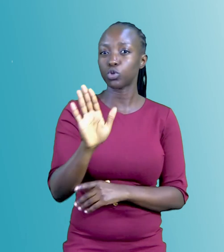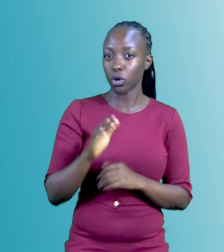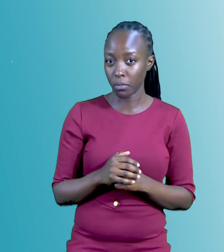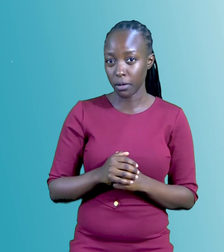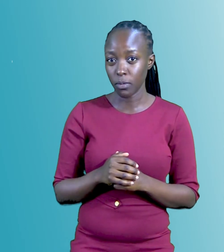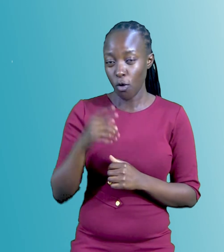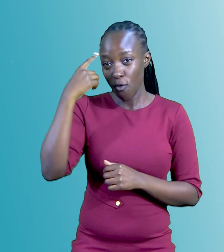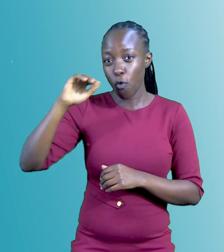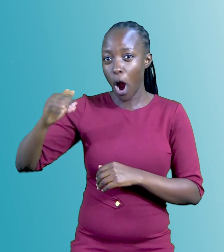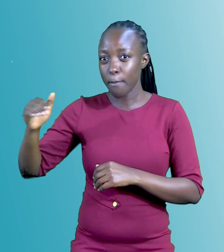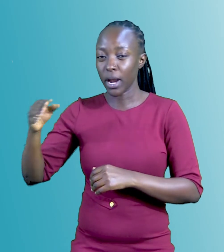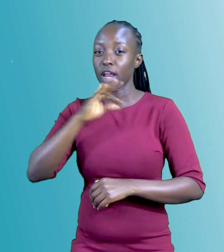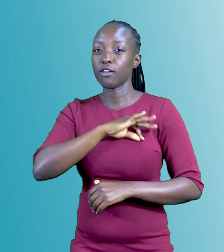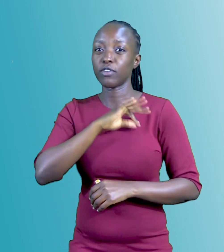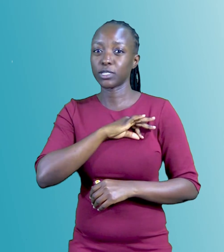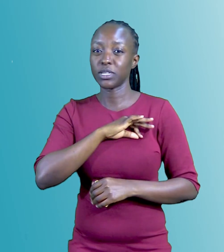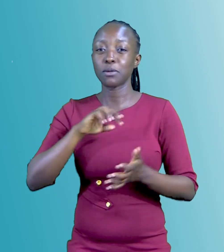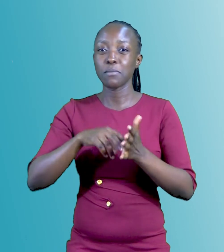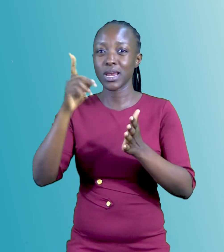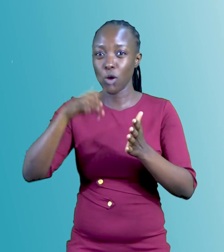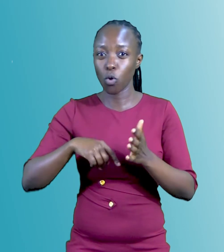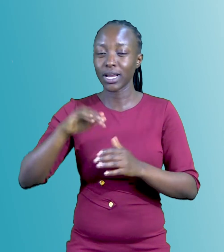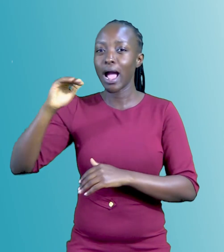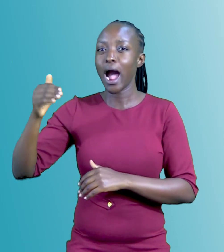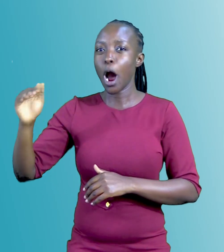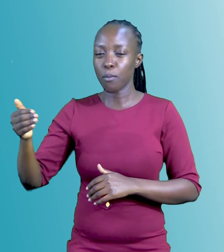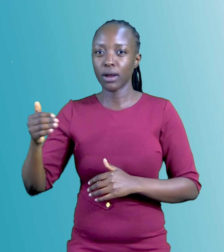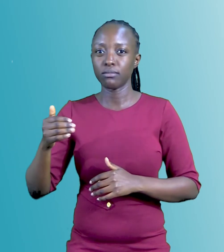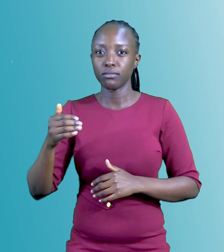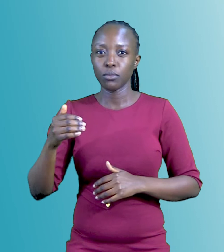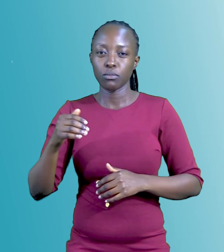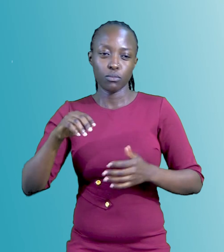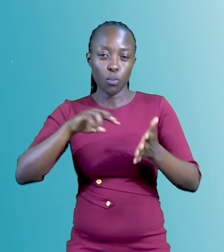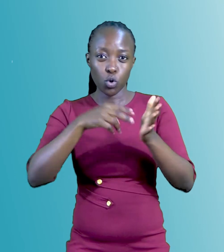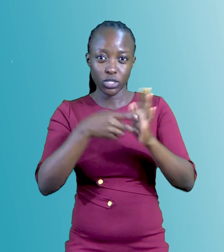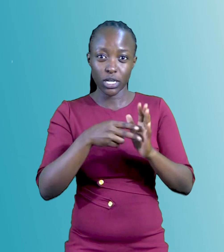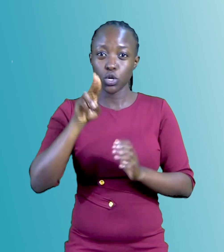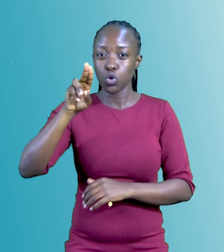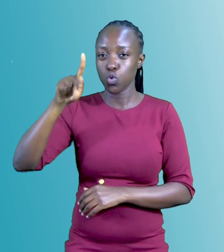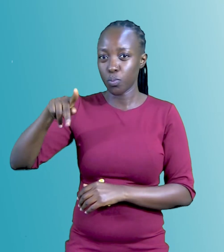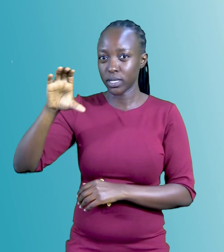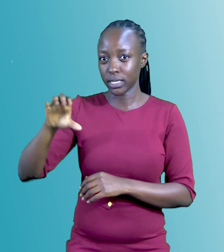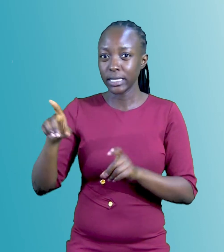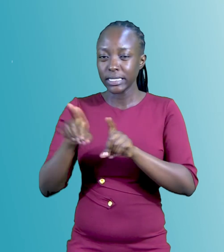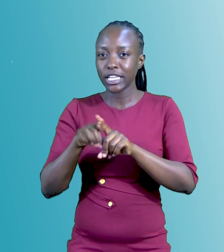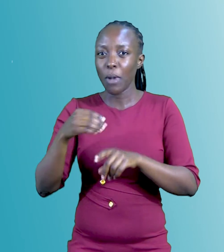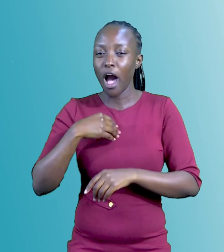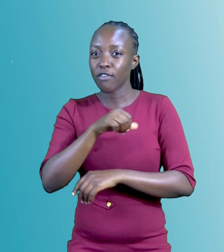investments, that is, the Urban Project Concept, UPC, and the Upscaling Basic Sanitation for the Urban